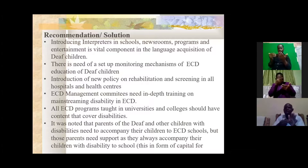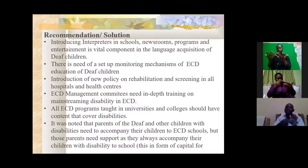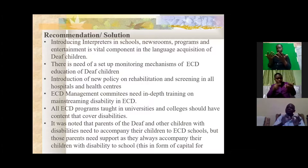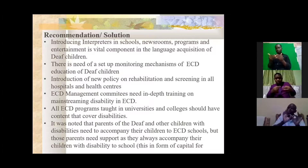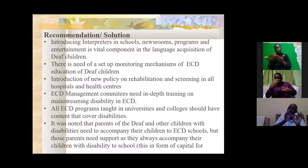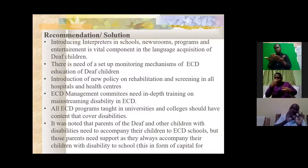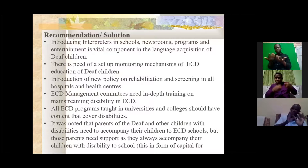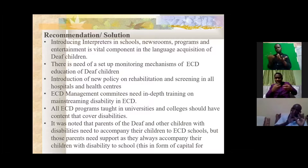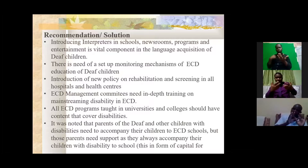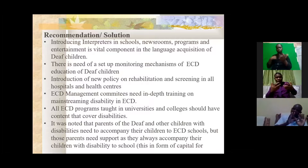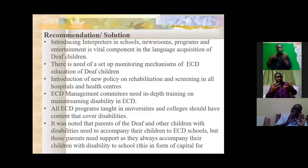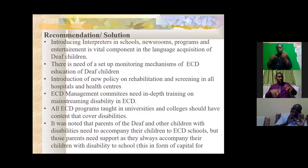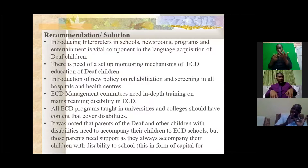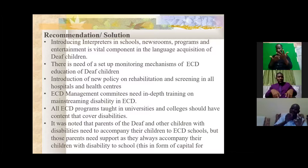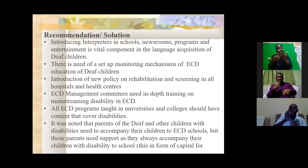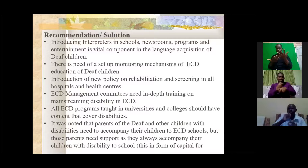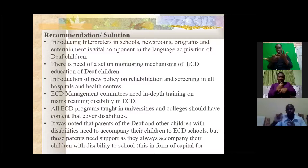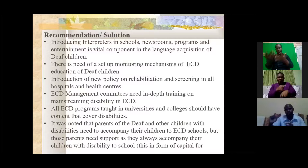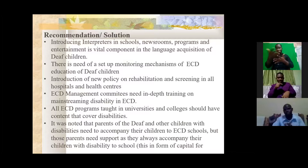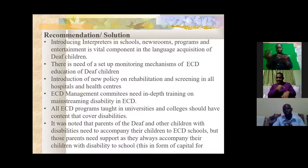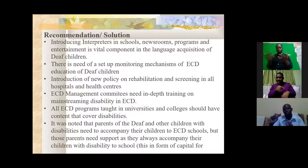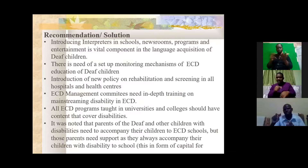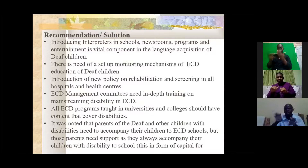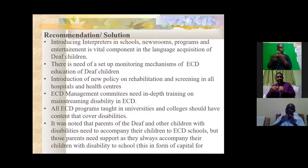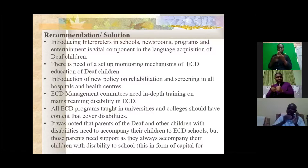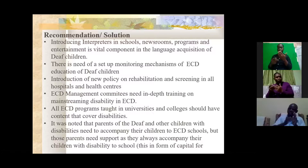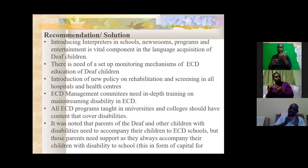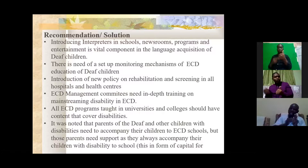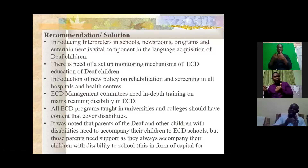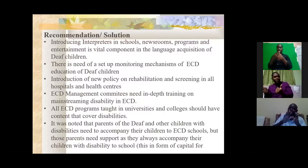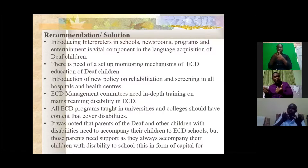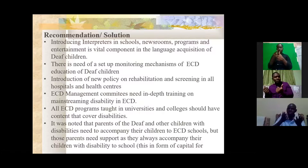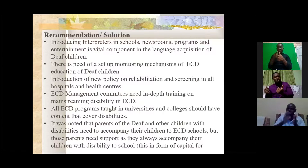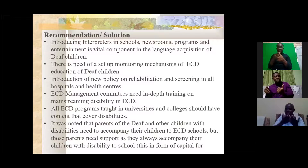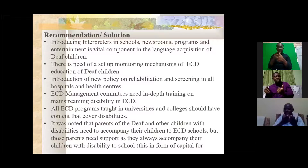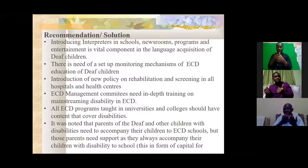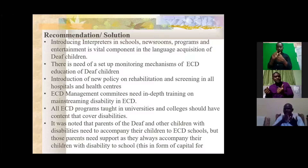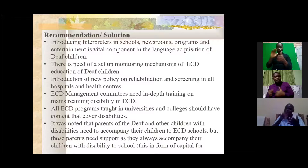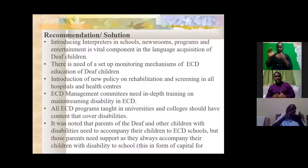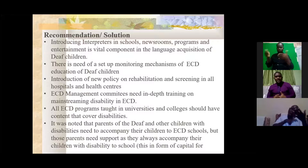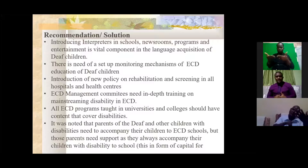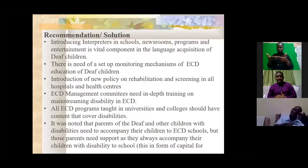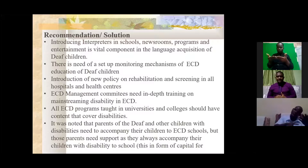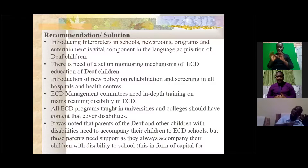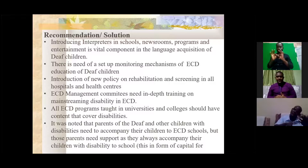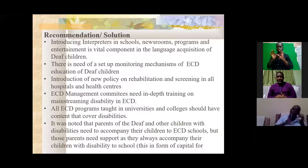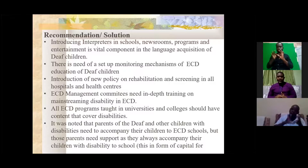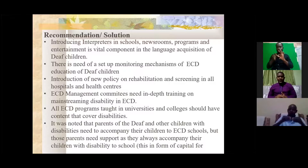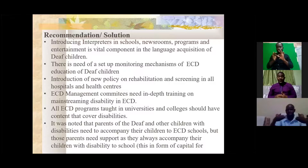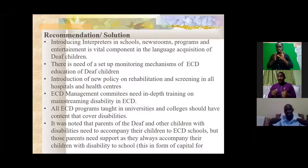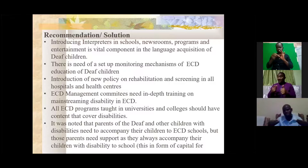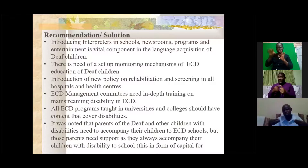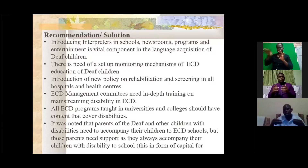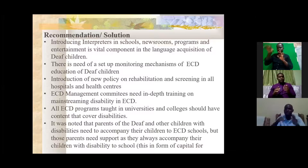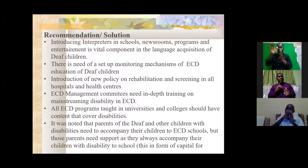up with the programs. Firstly, it's good maybe to introduce interpreters in schools or